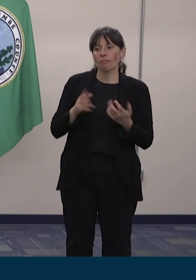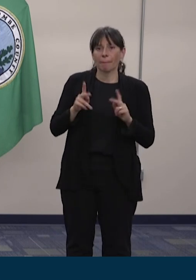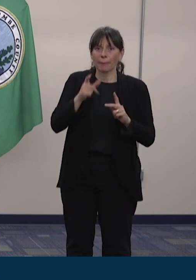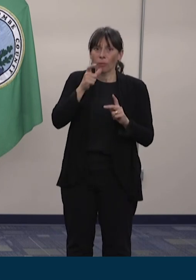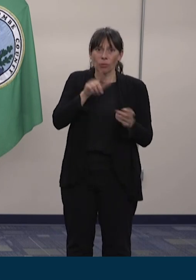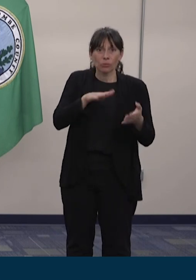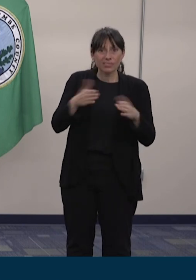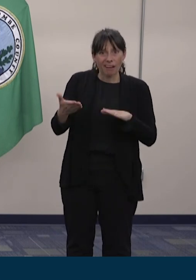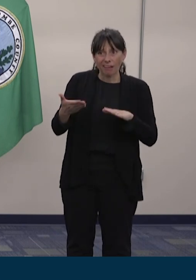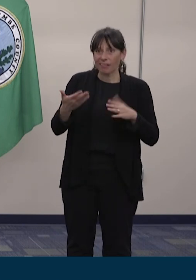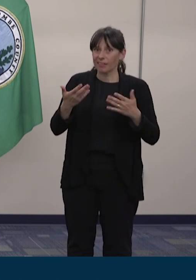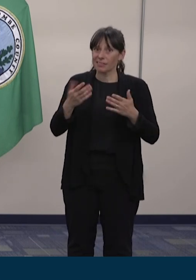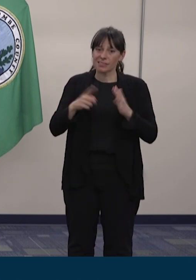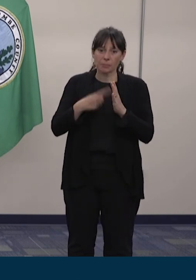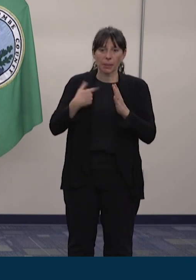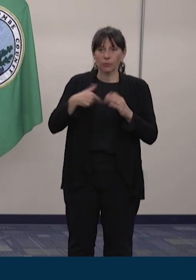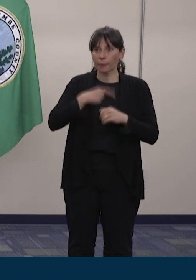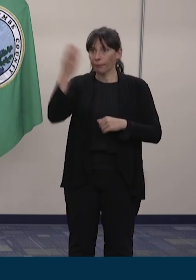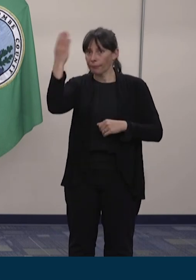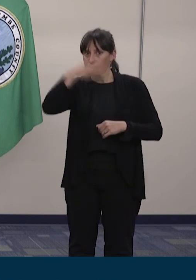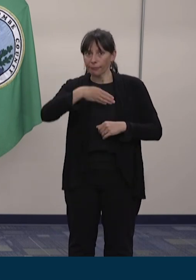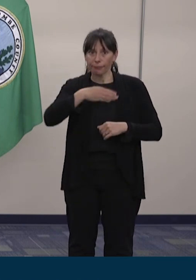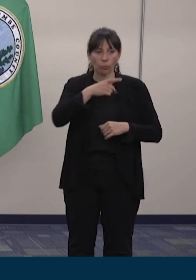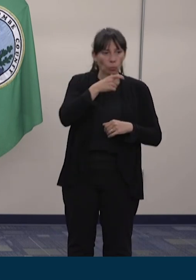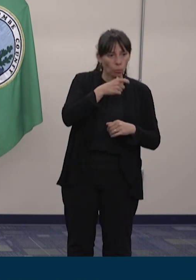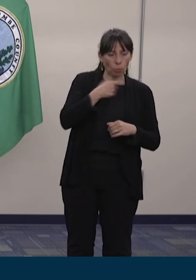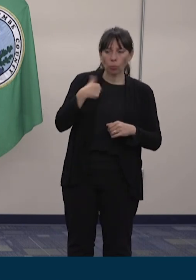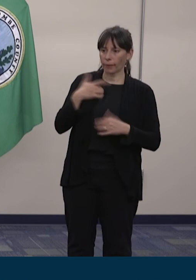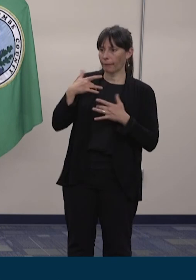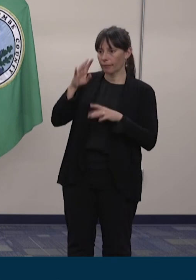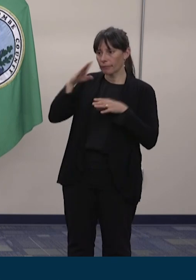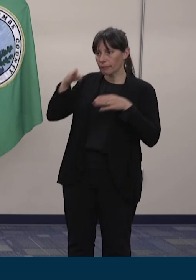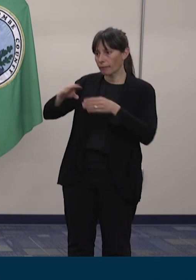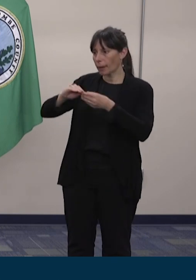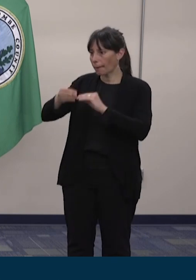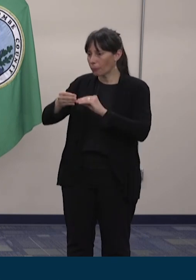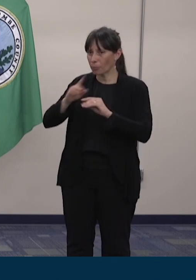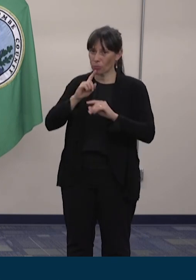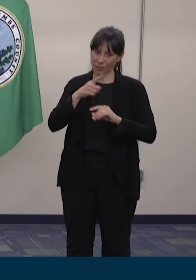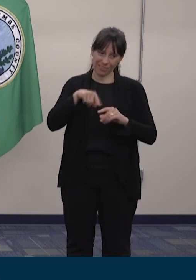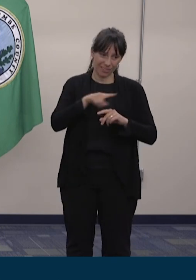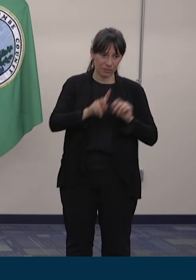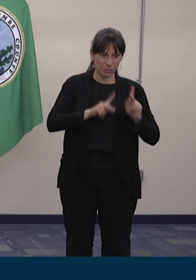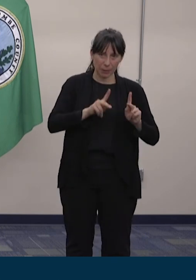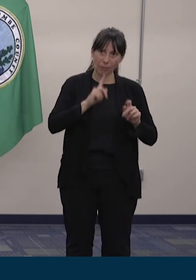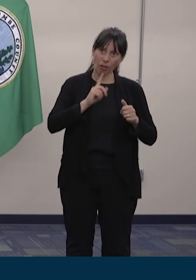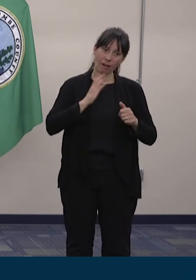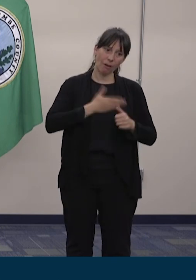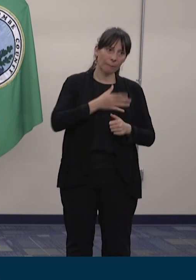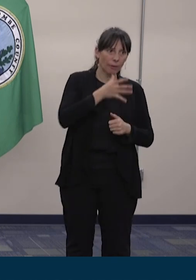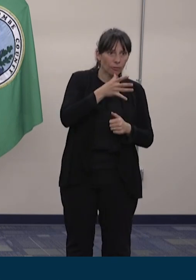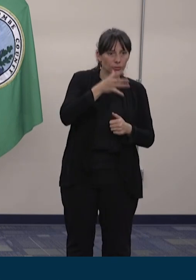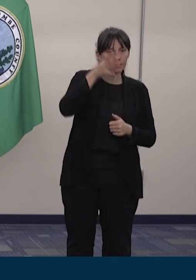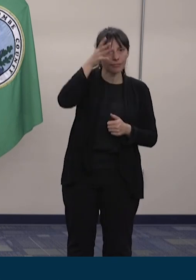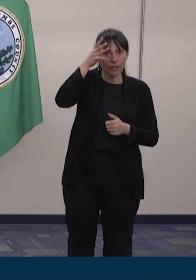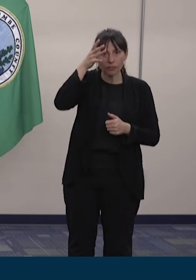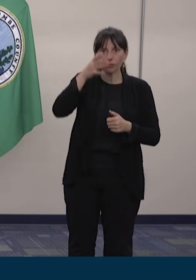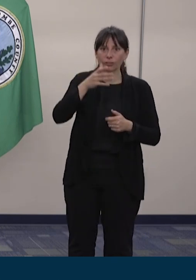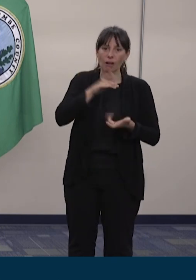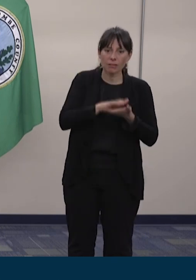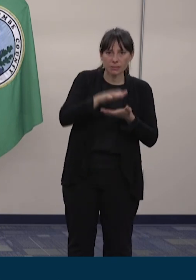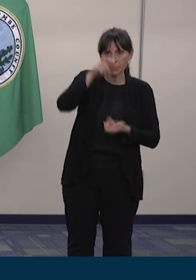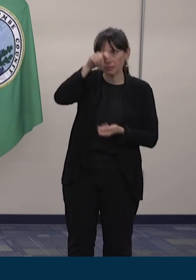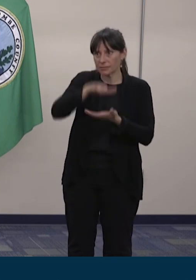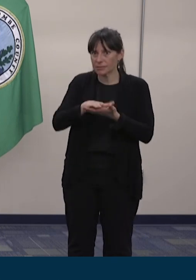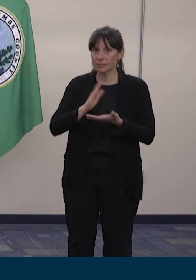hay fathers, madres, padres, brothers and hermanos, sisters, hermanas y amigos, husbands, maridos y wives, mujeres and y